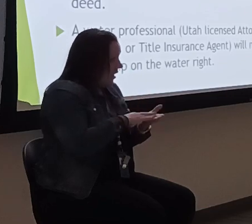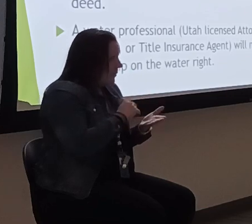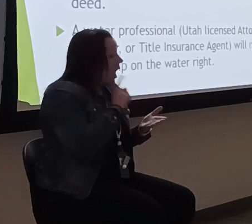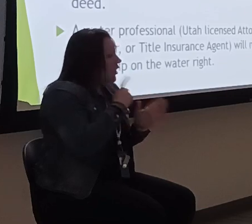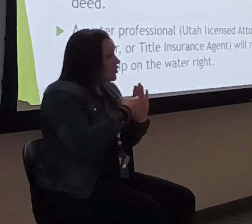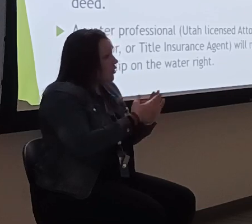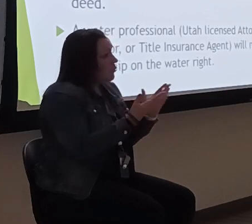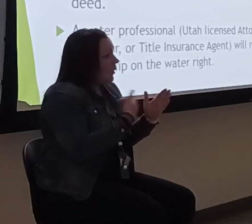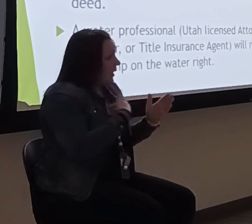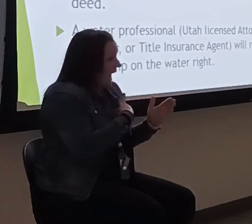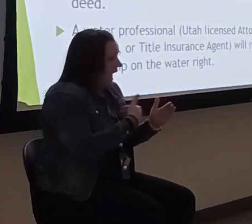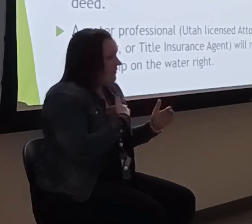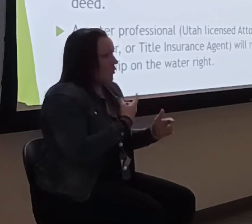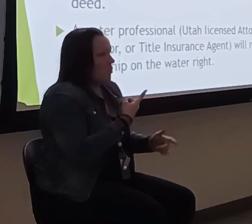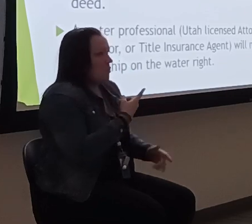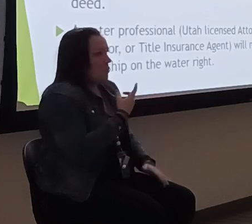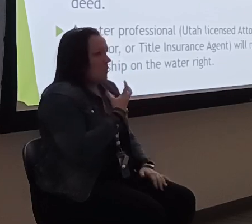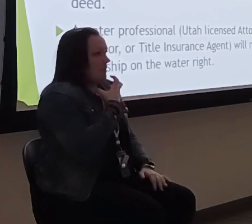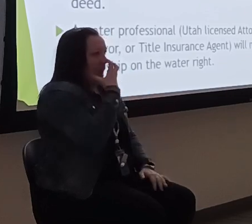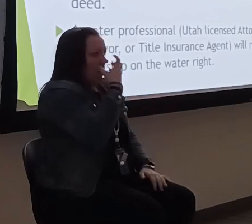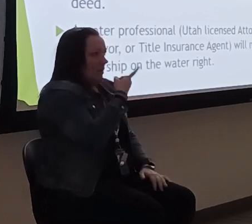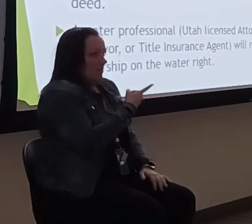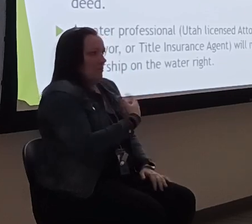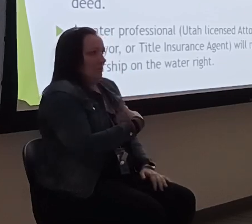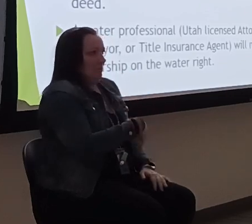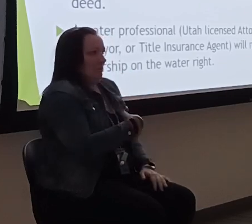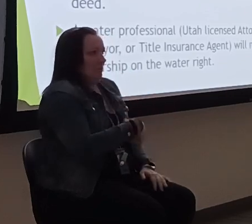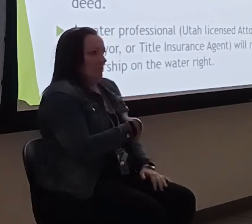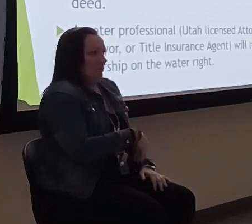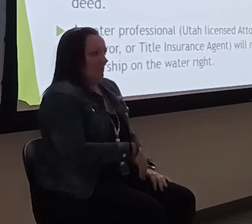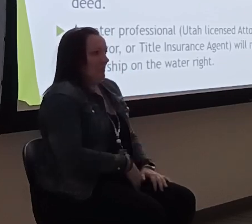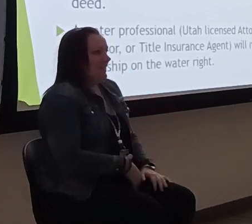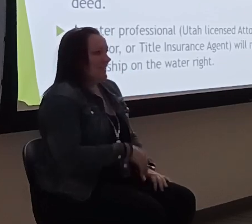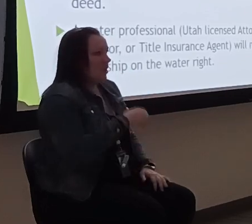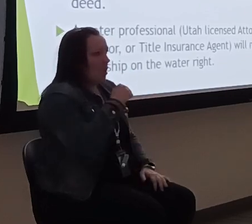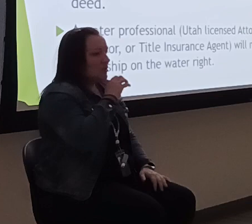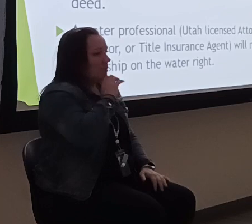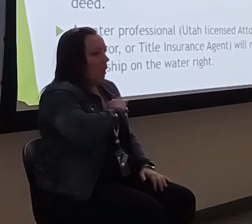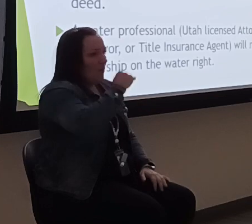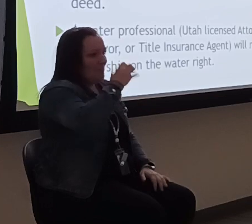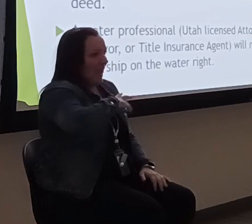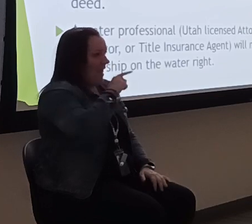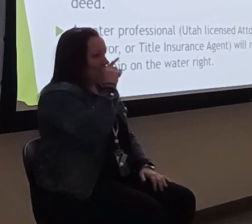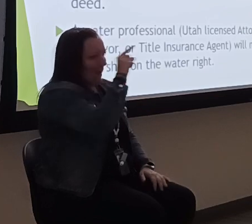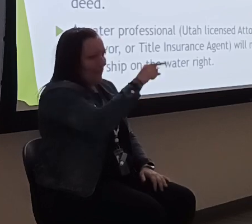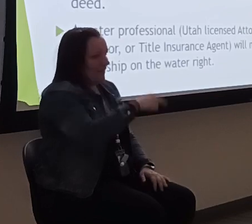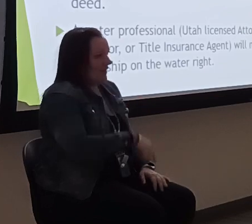you what we have on our record, Let's get through and it. you'll see, but let's continue going.